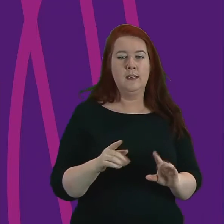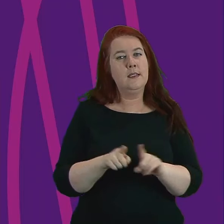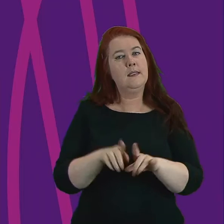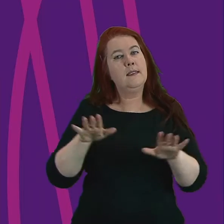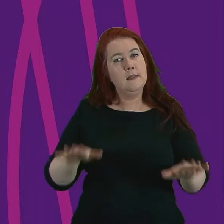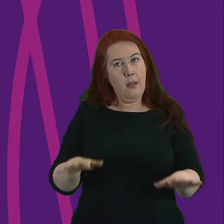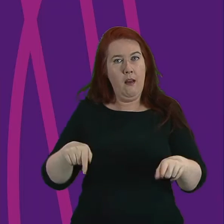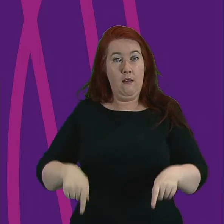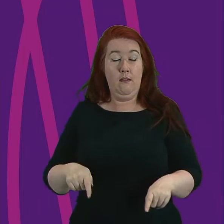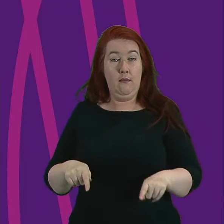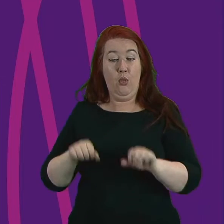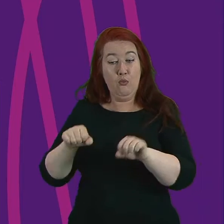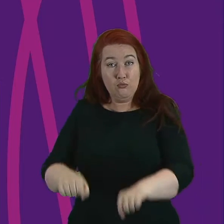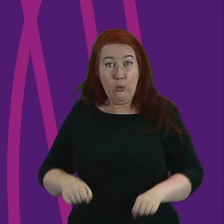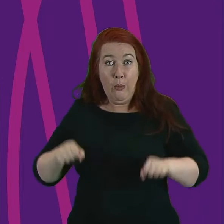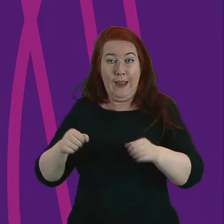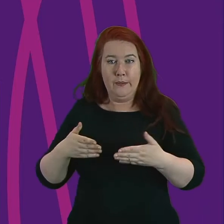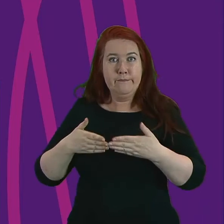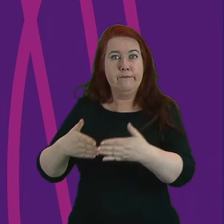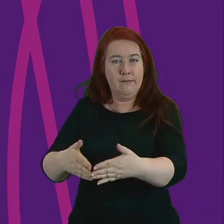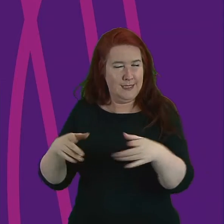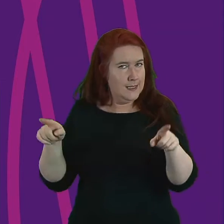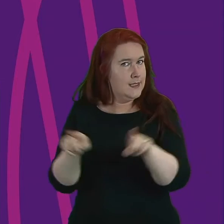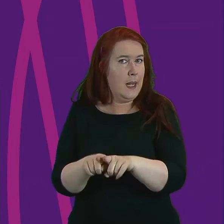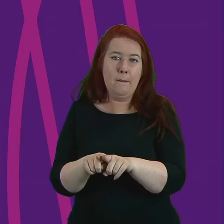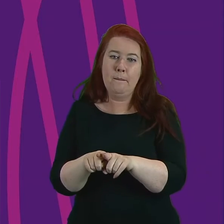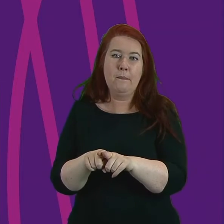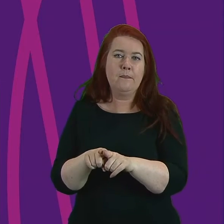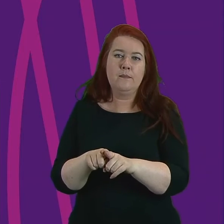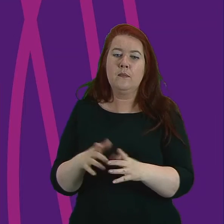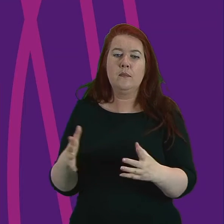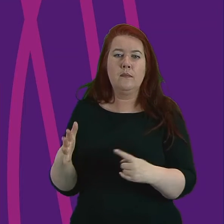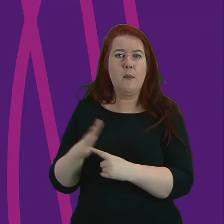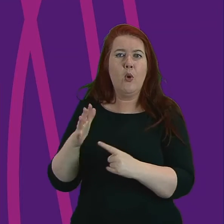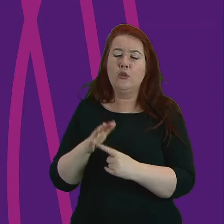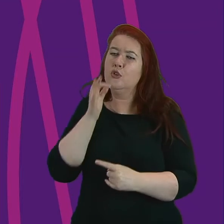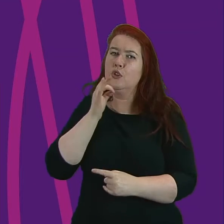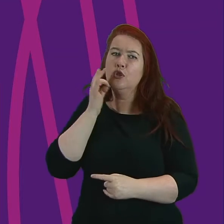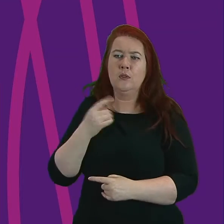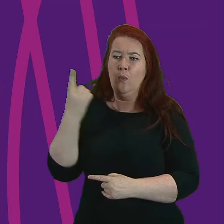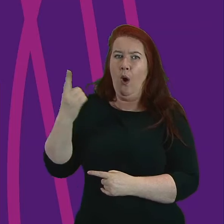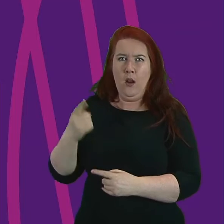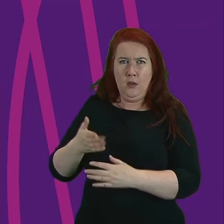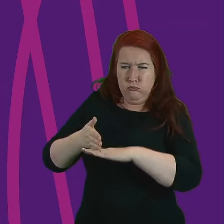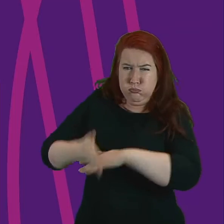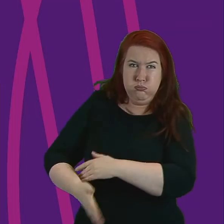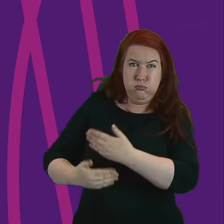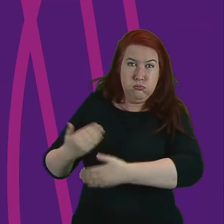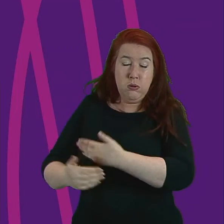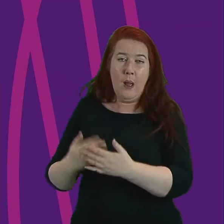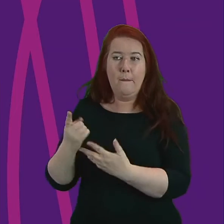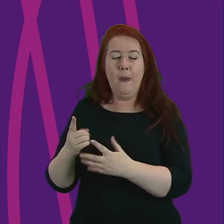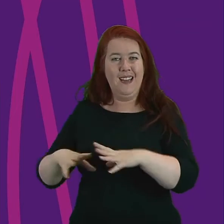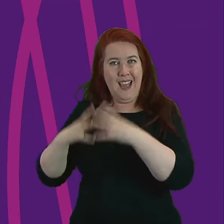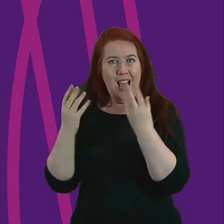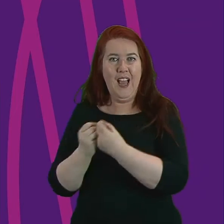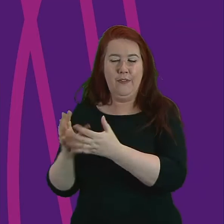way it was with rowing. What mattered more than how hard a man rowed was how everything he did in the